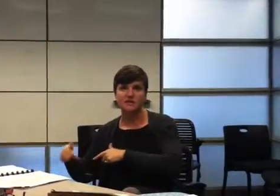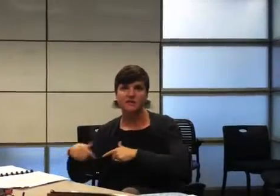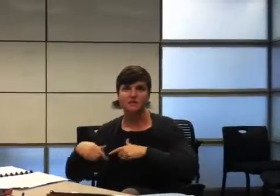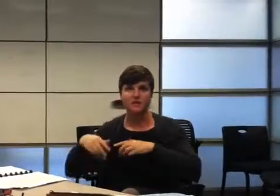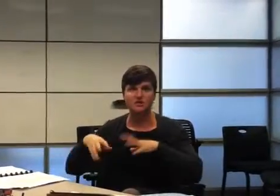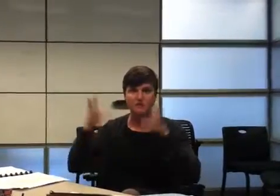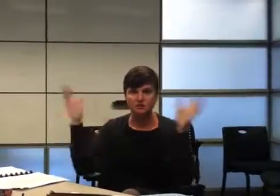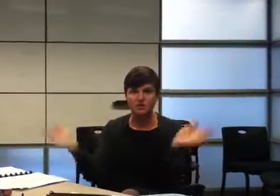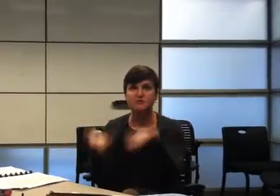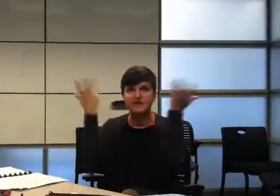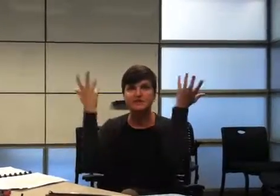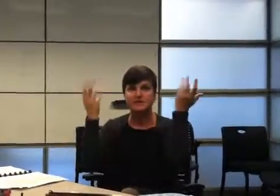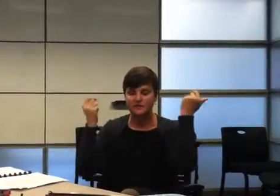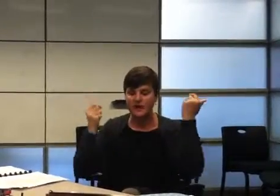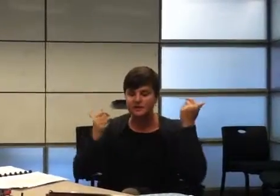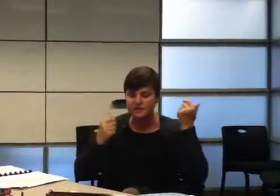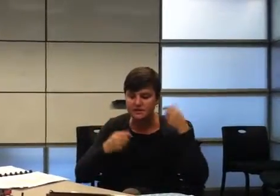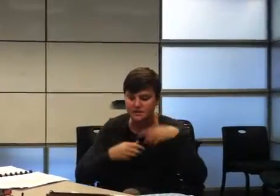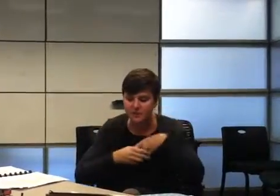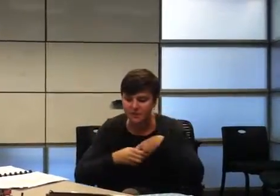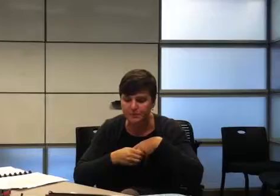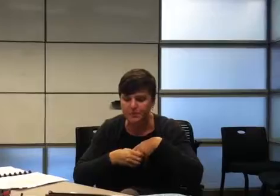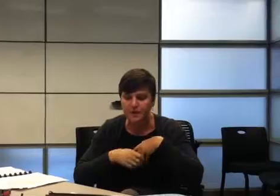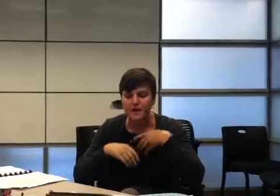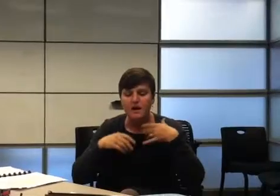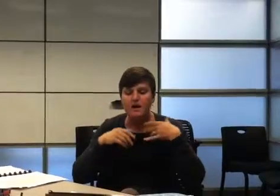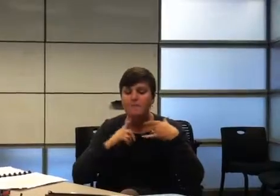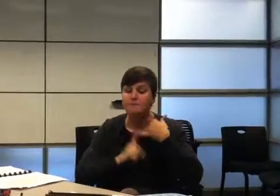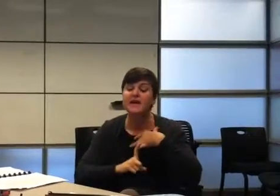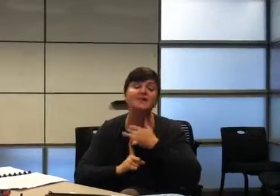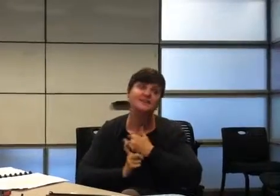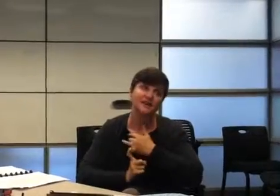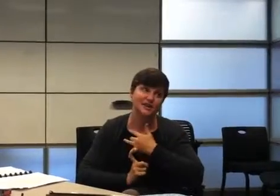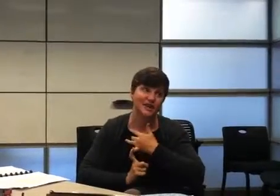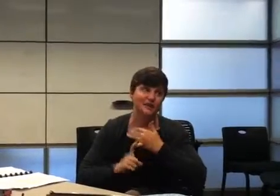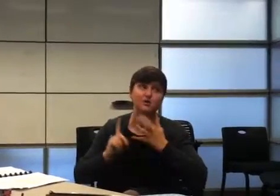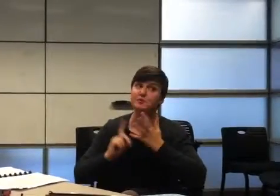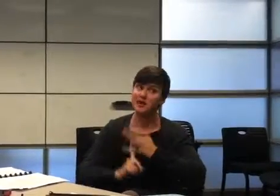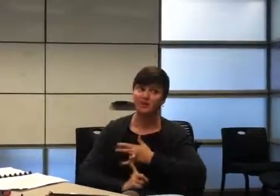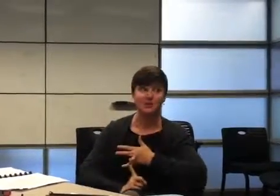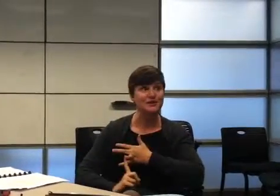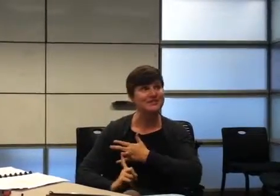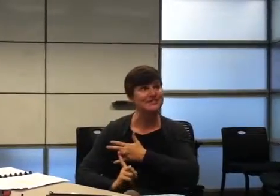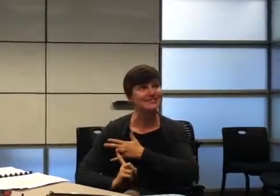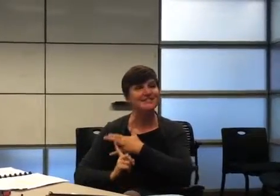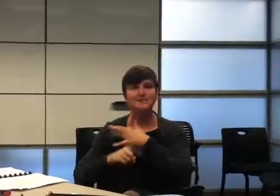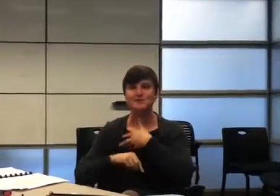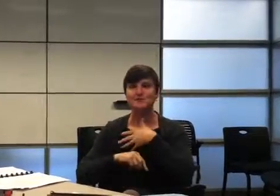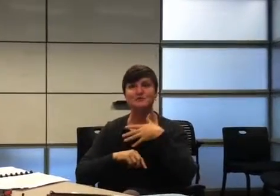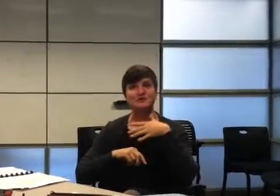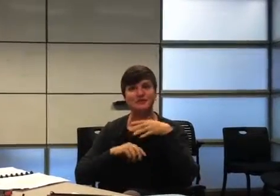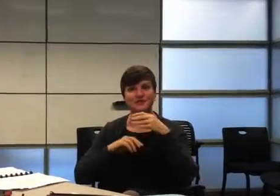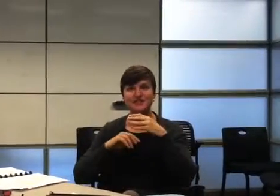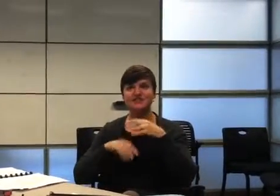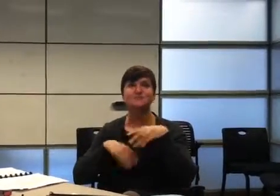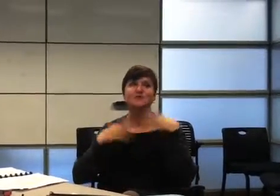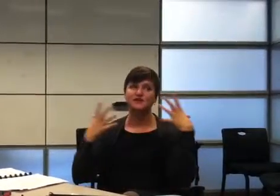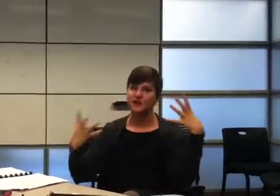and arrangement, that it makes it evident to them. Make a study guide or make a quiz. These are some of my favorites. We can talk